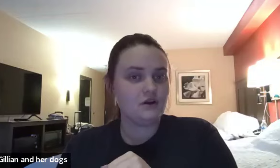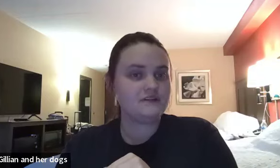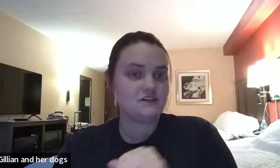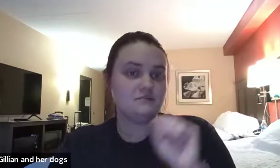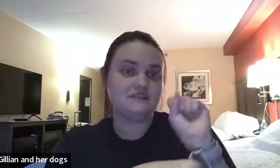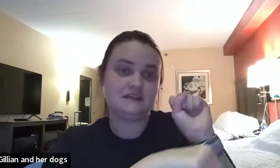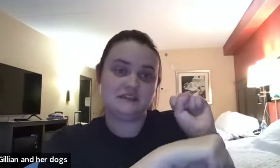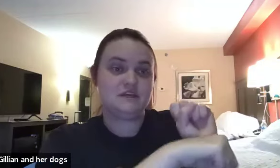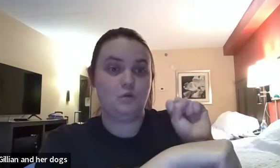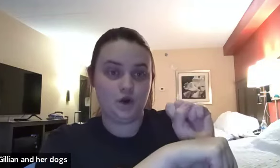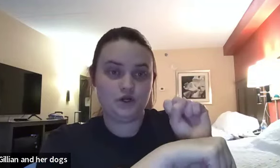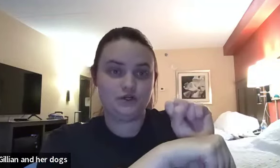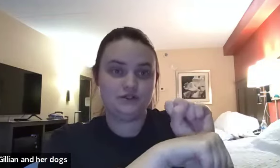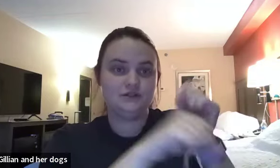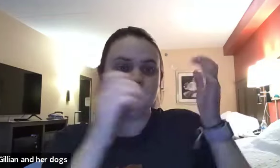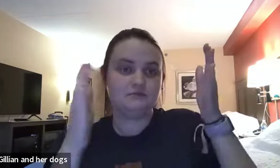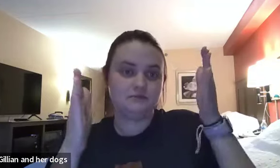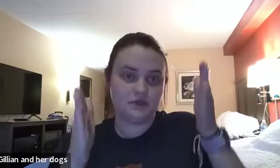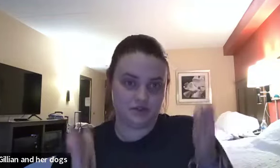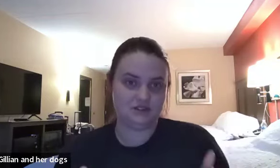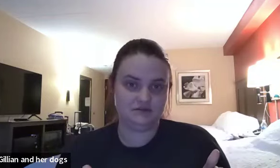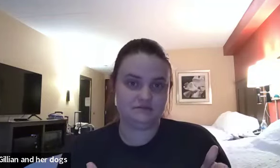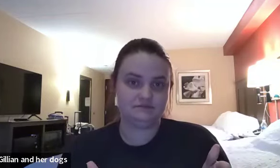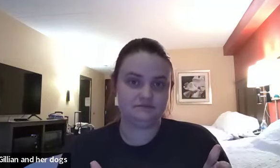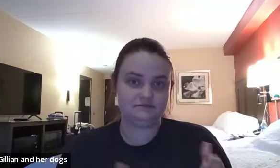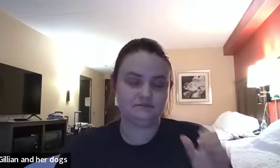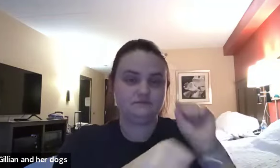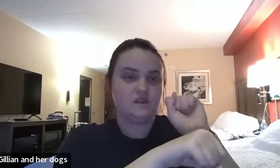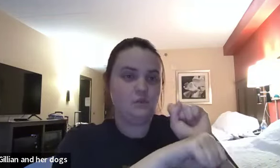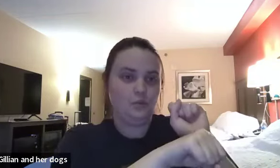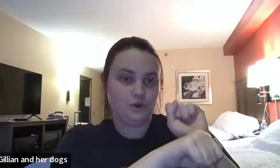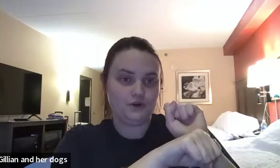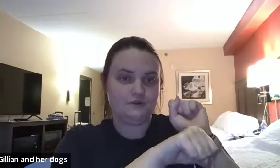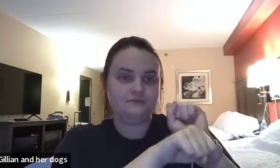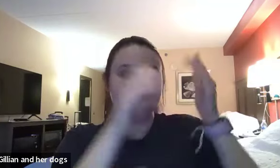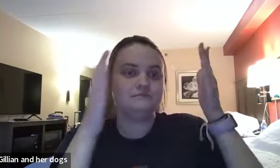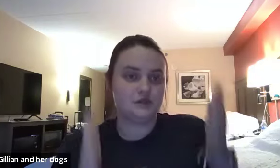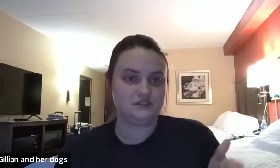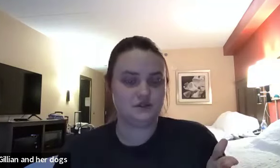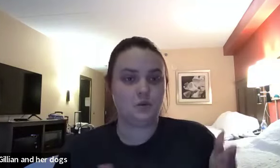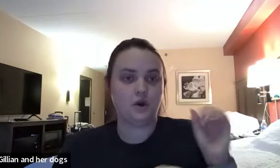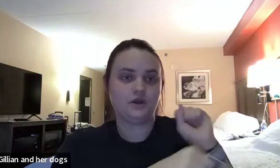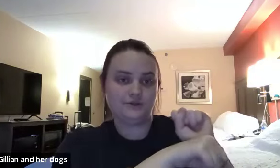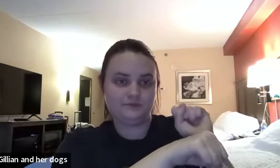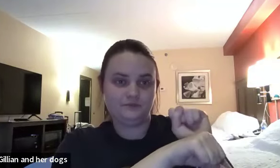all it's going to be is that same sign, work person, work person. So worker,